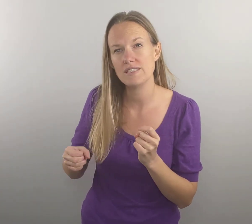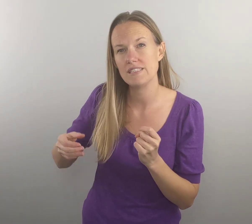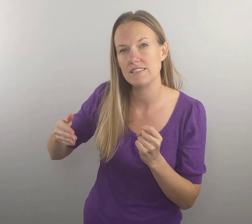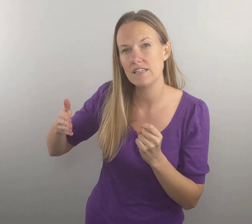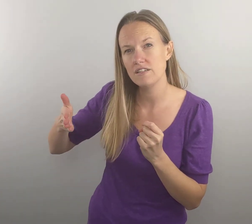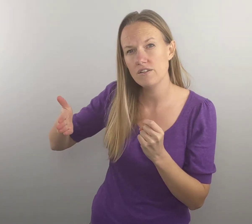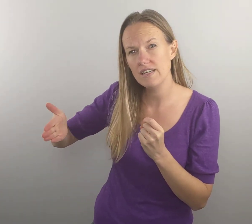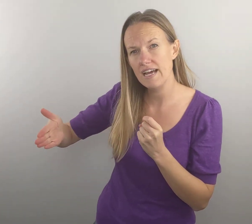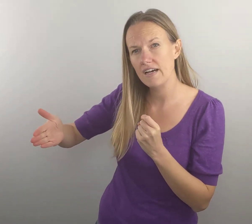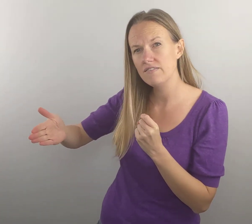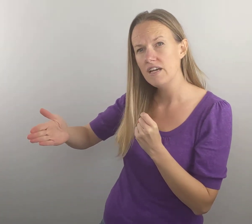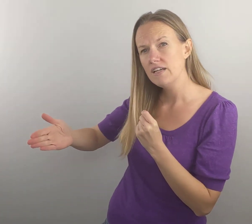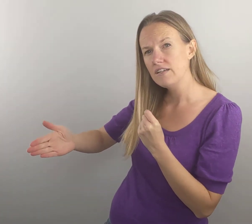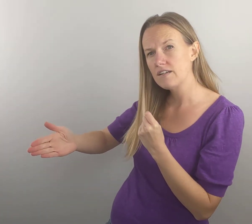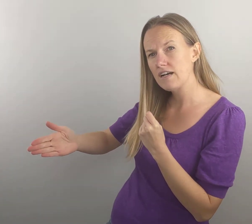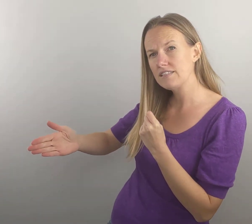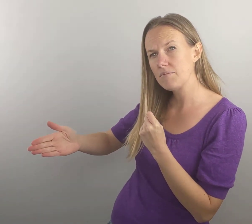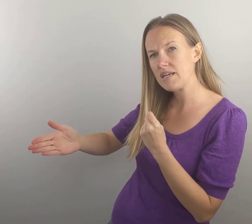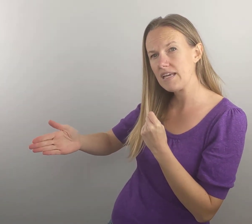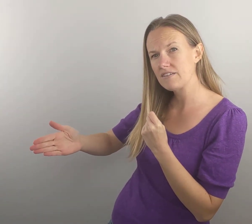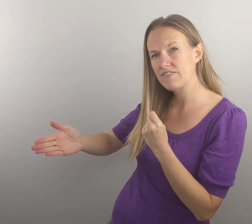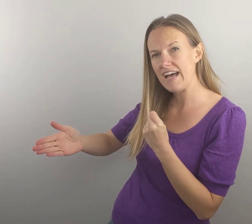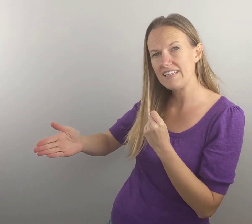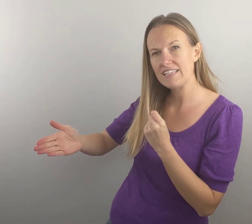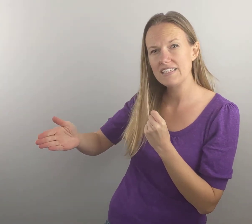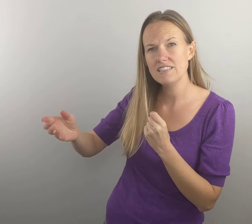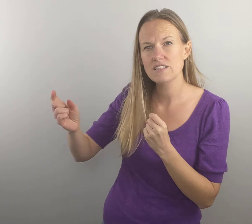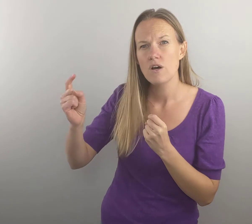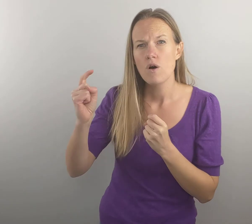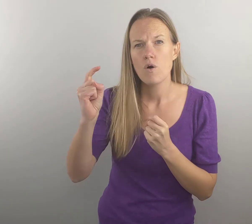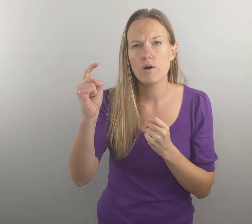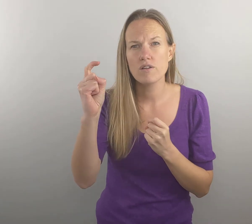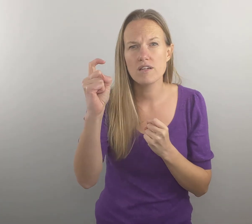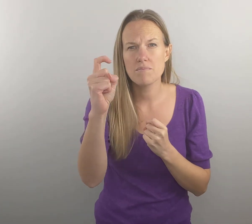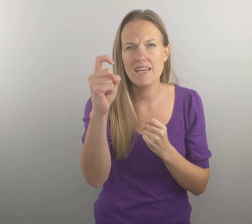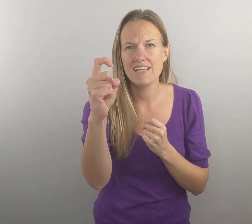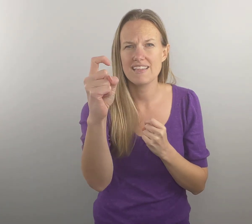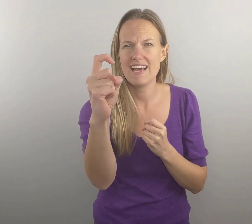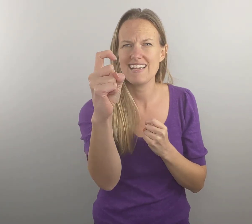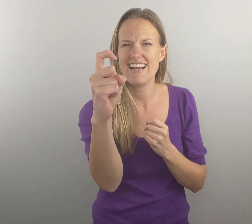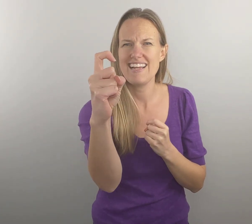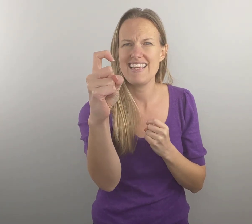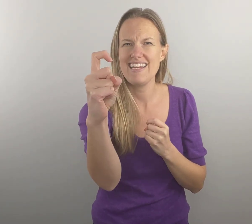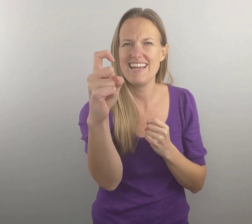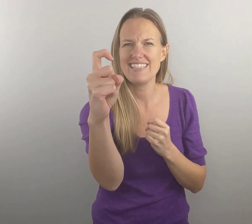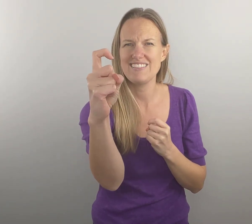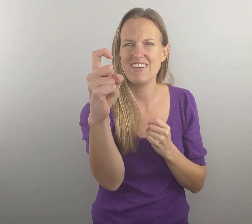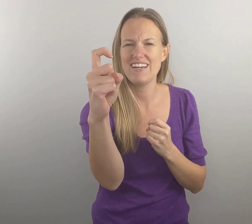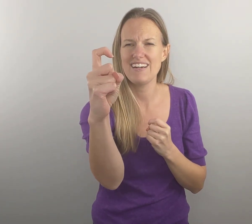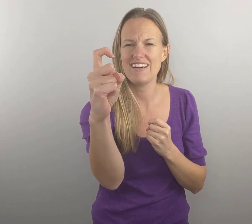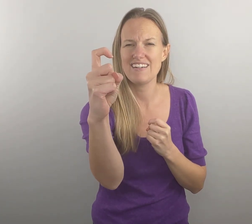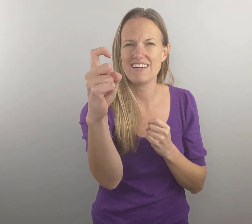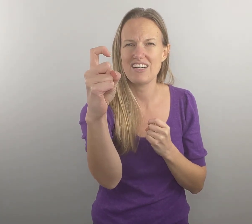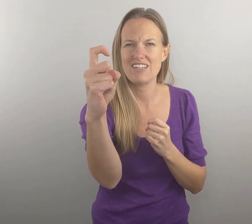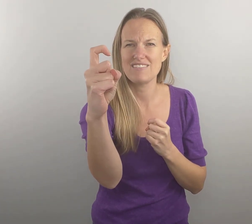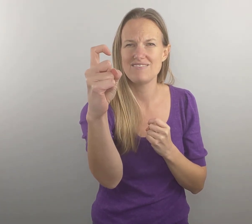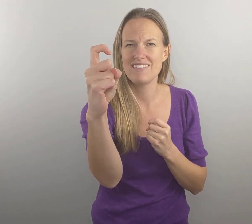choices. Either you can have your non-dominant hand flat like this, or you can make that kind of index finger thing